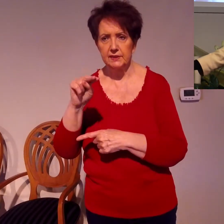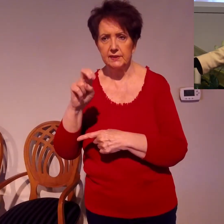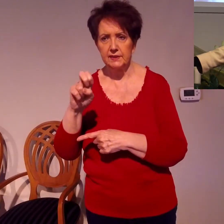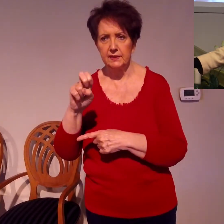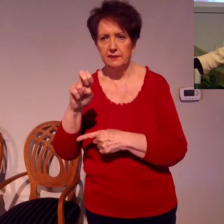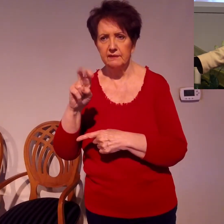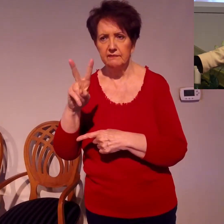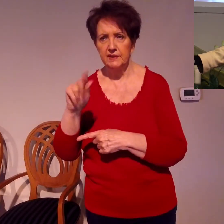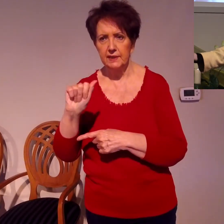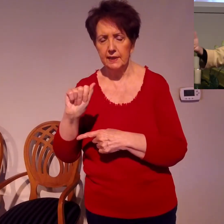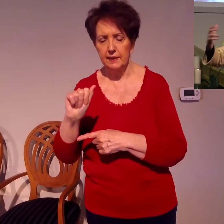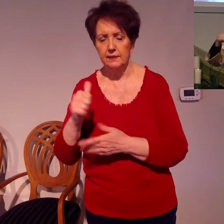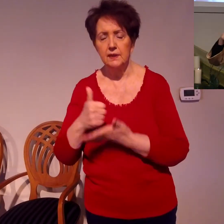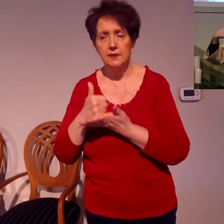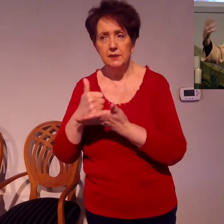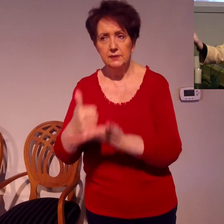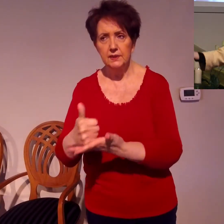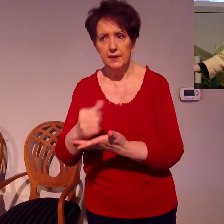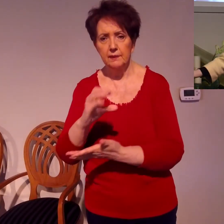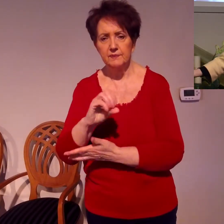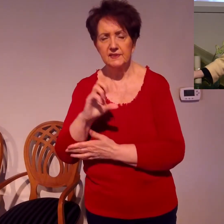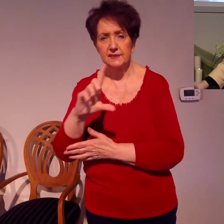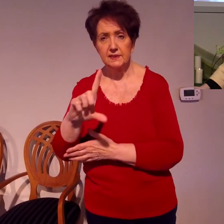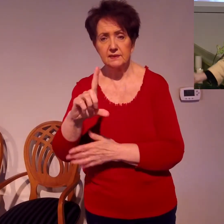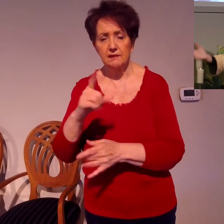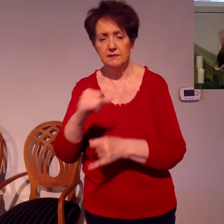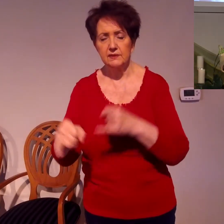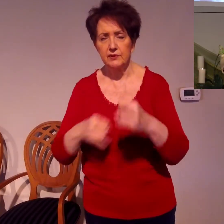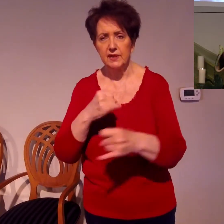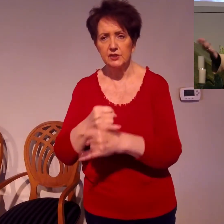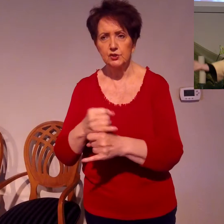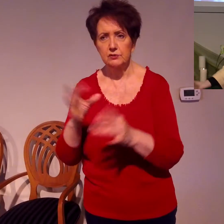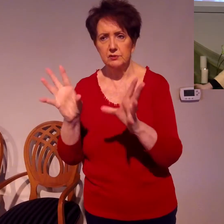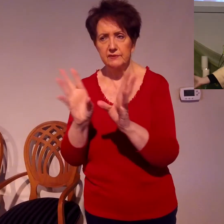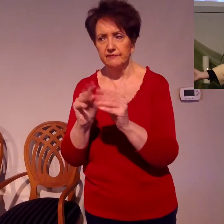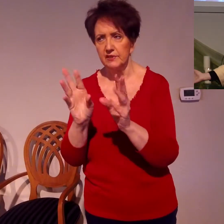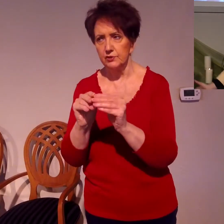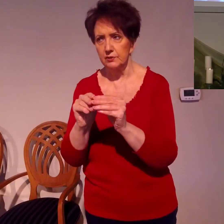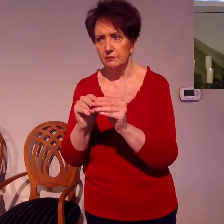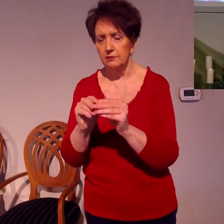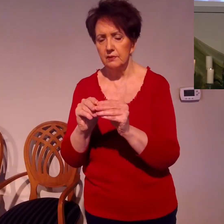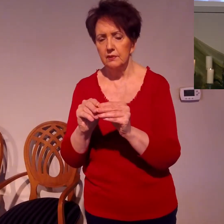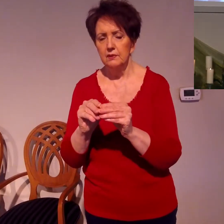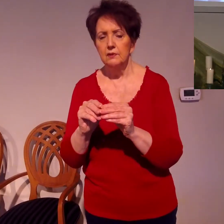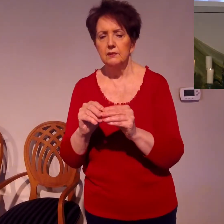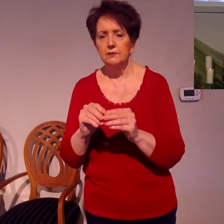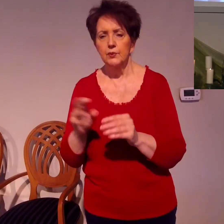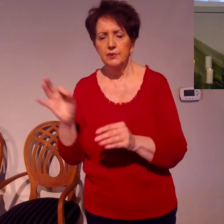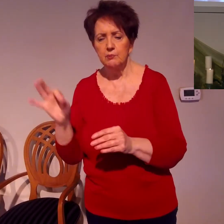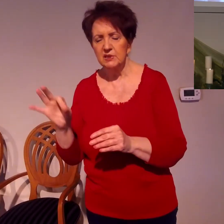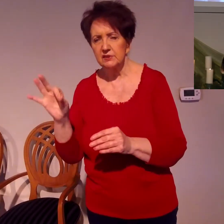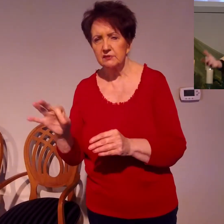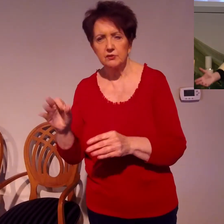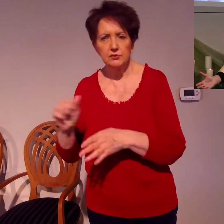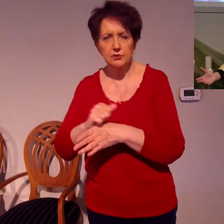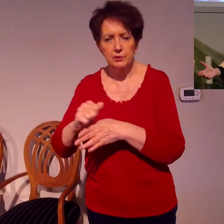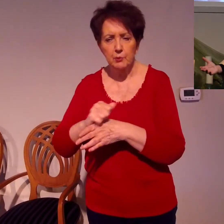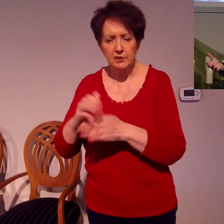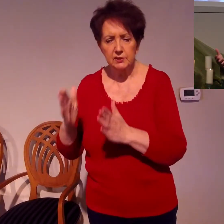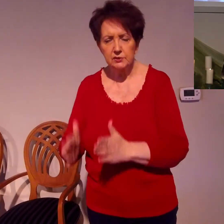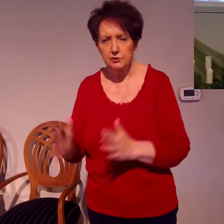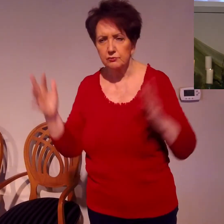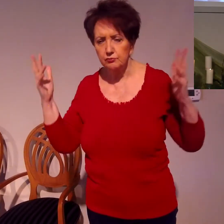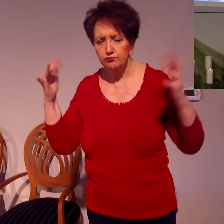the CSL International Convention, where all these ministers and practitioners came in, and we were of